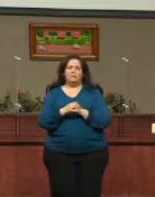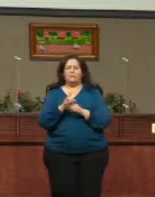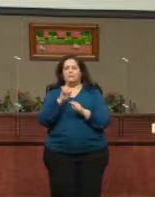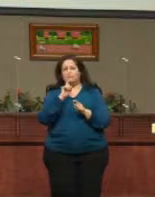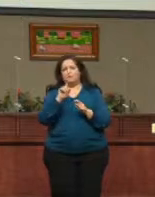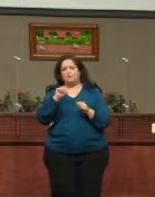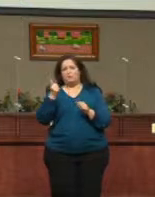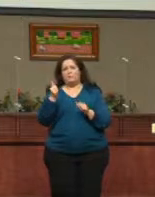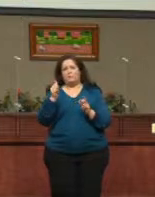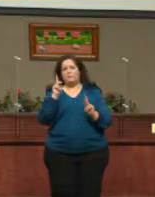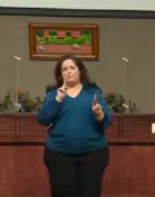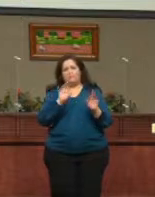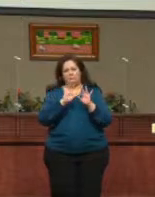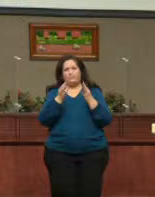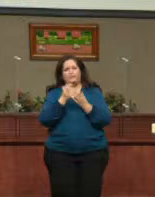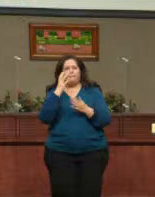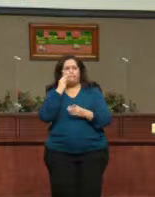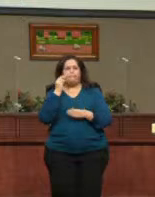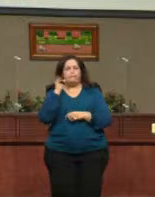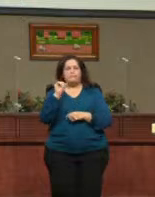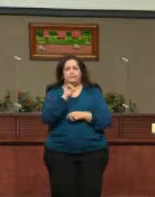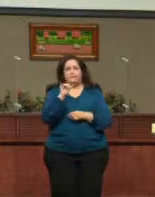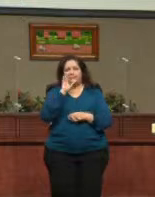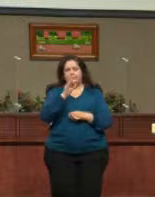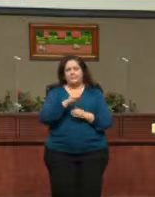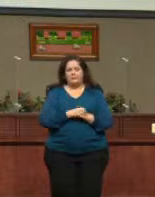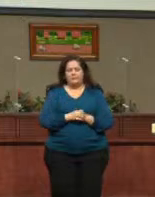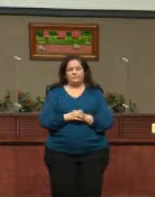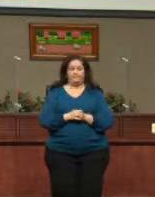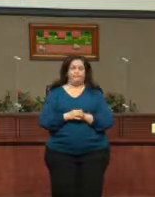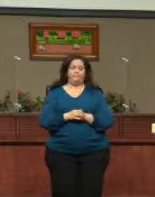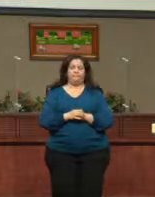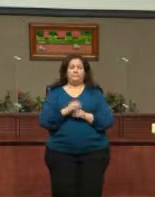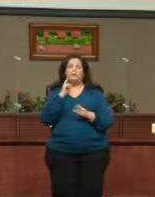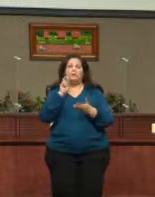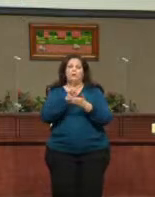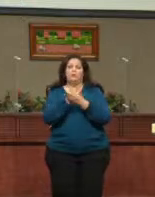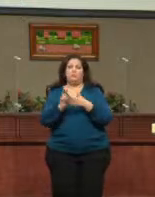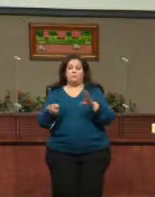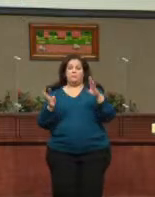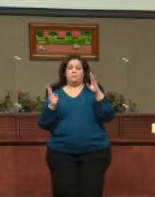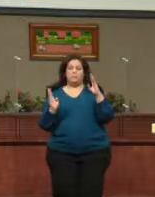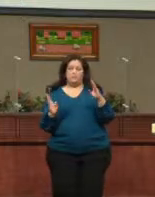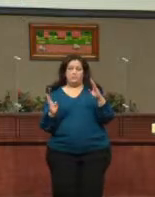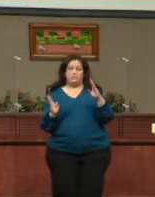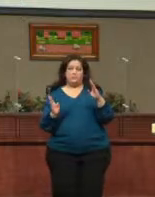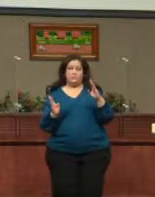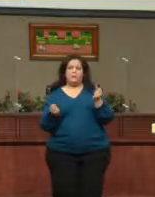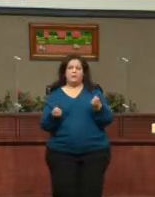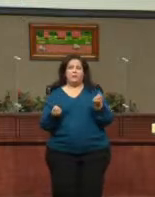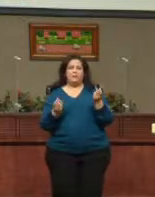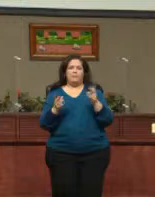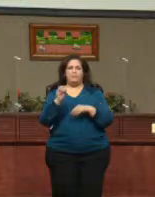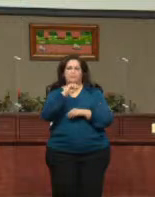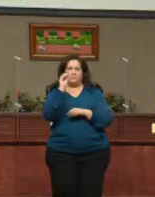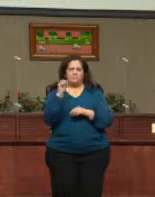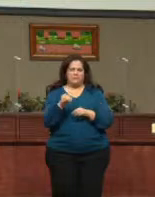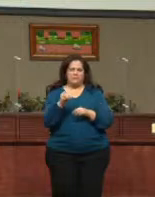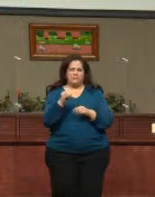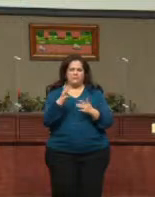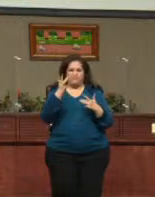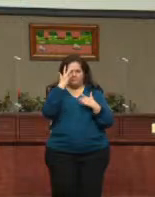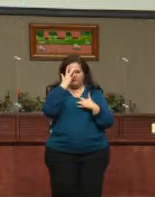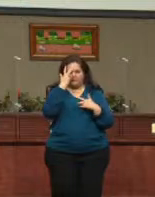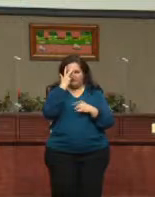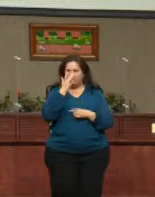impacted. Our 14-day rolling positivity rate is 6.8%. Just